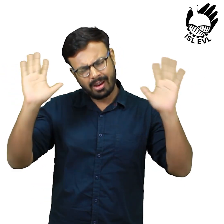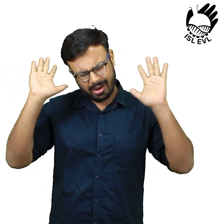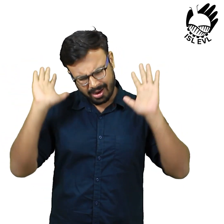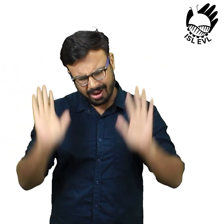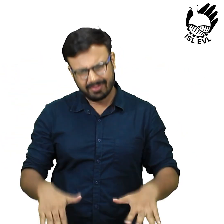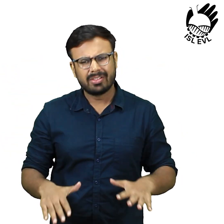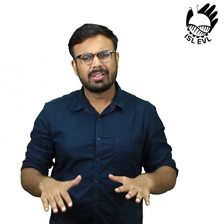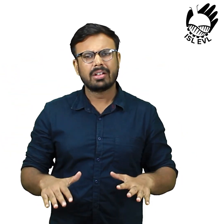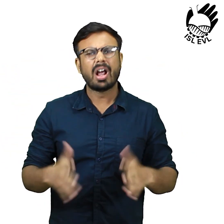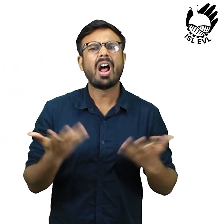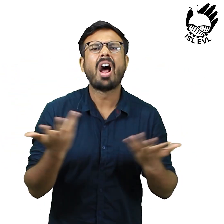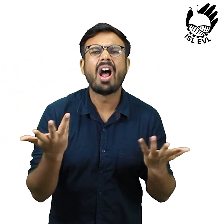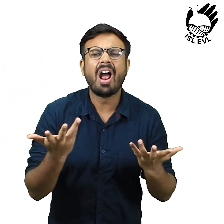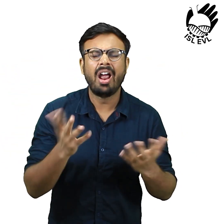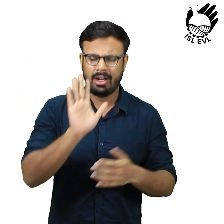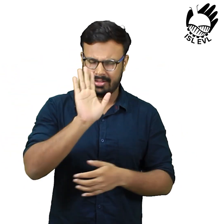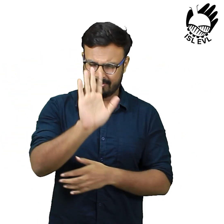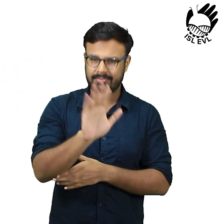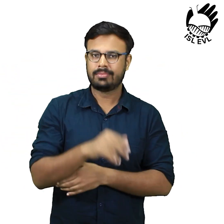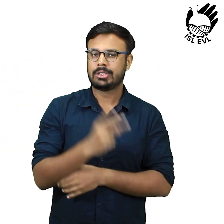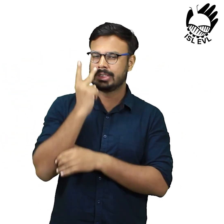Let us first understand what a crystal is.